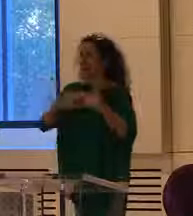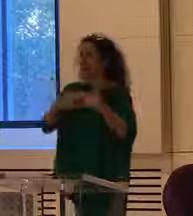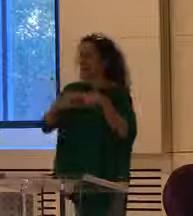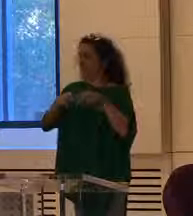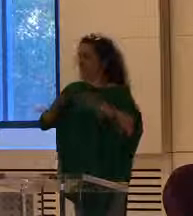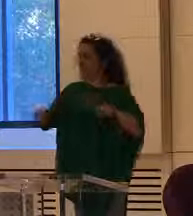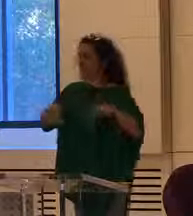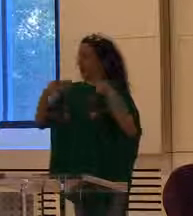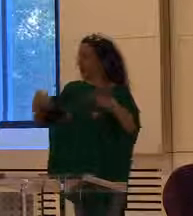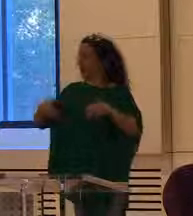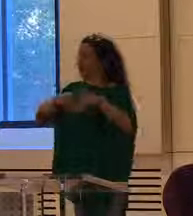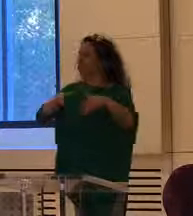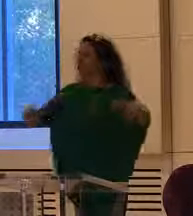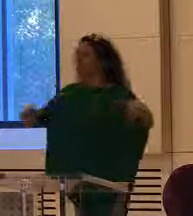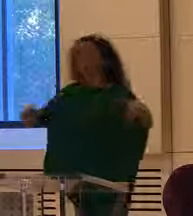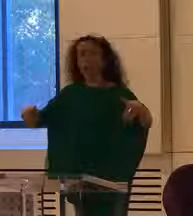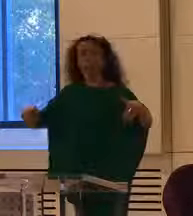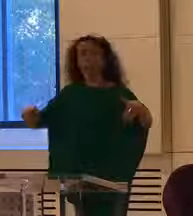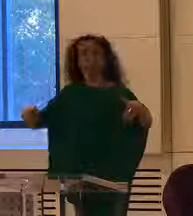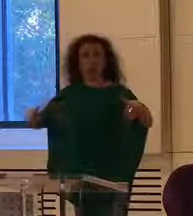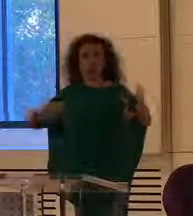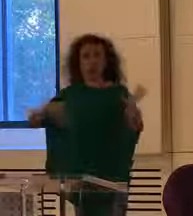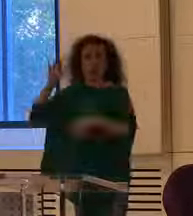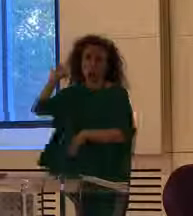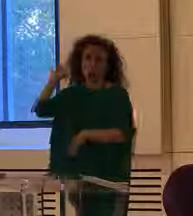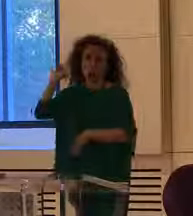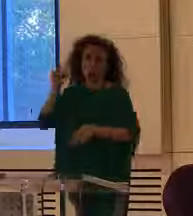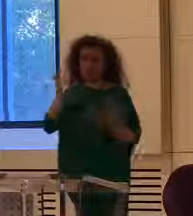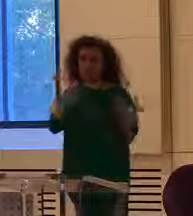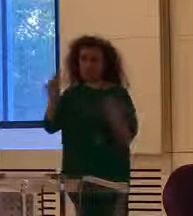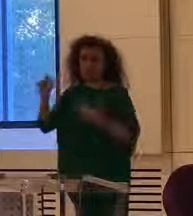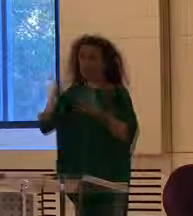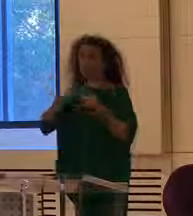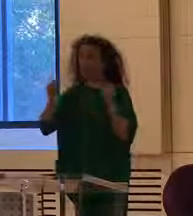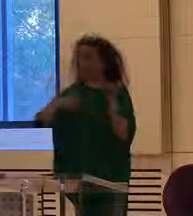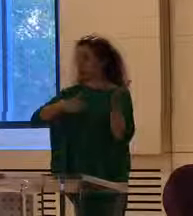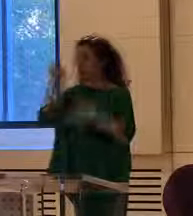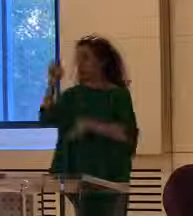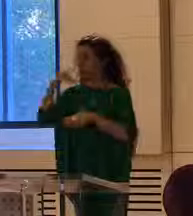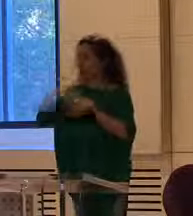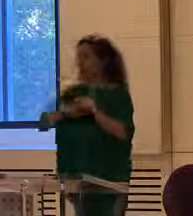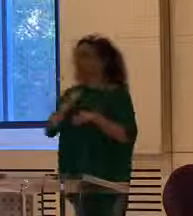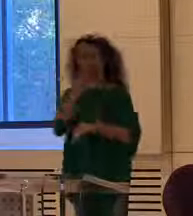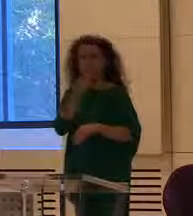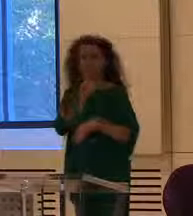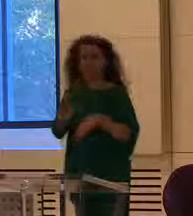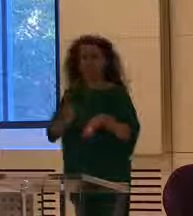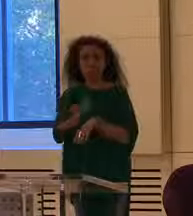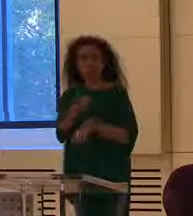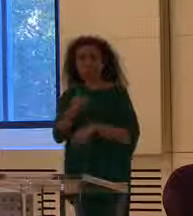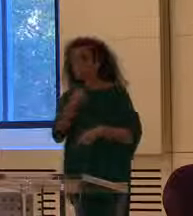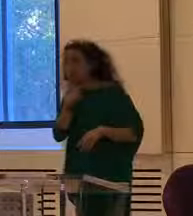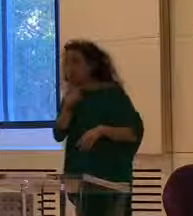out, and we have added 10 more seats at the front row, and even these have been sold out in a few